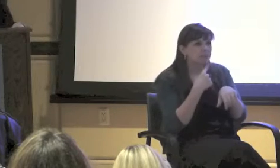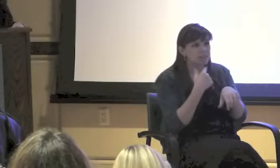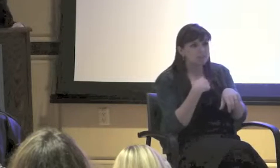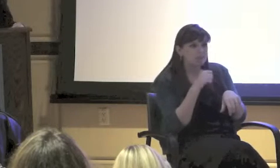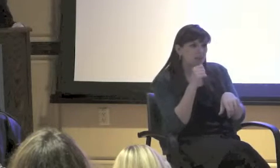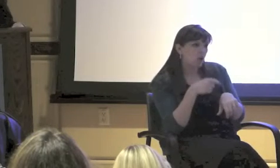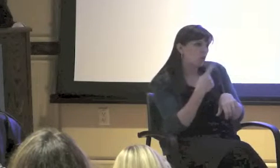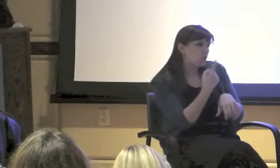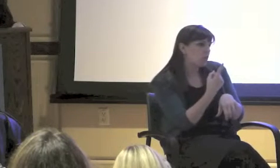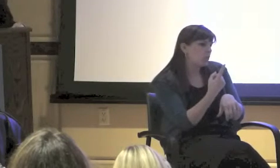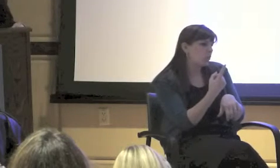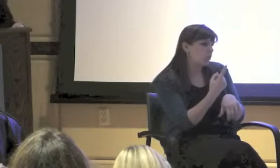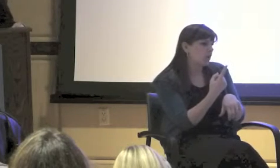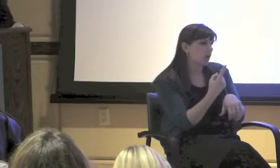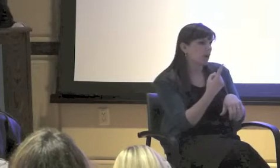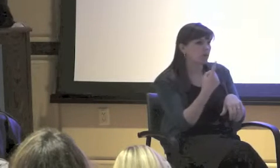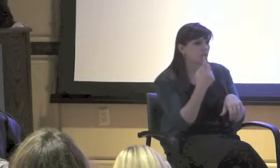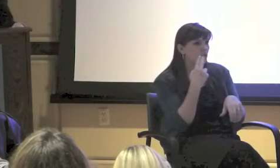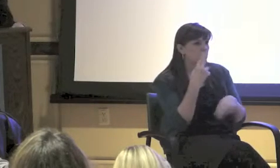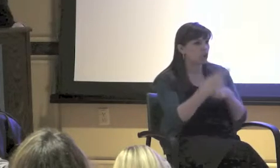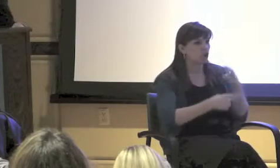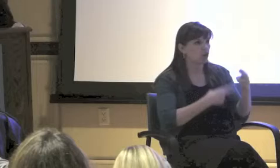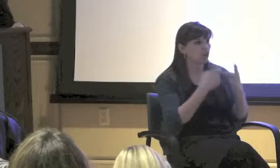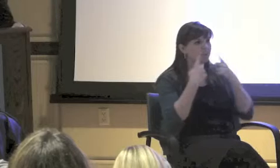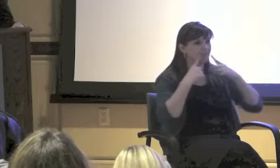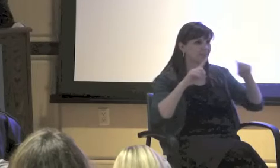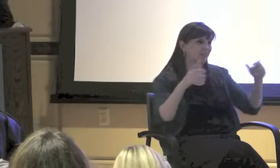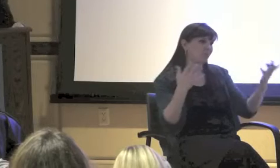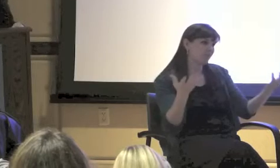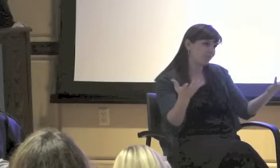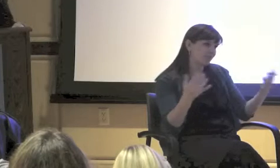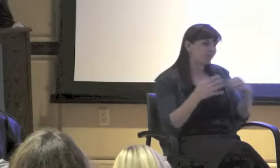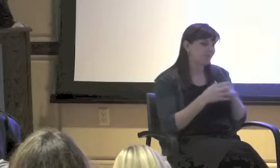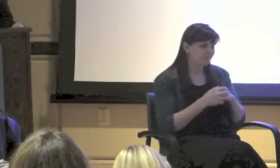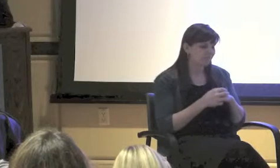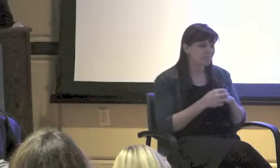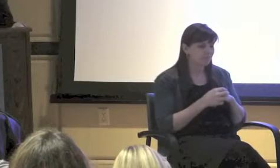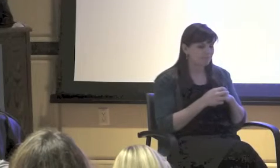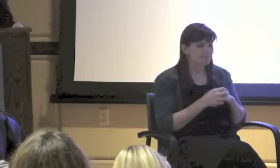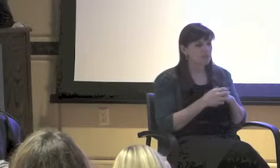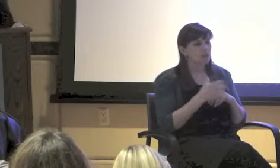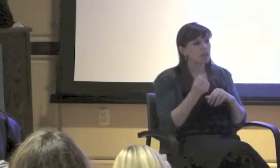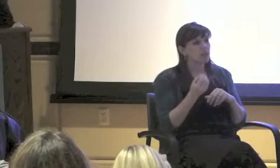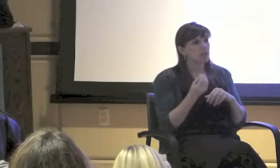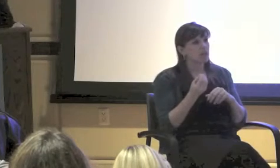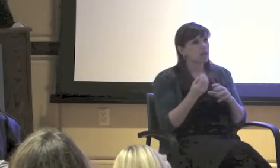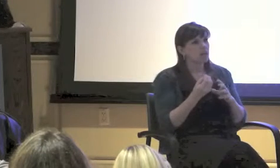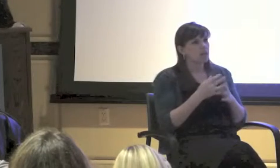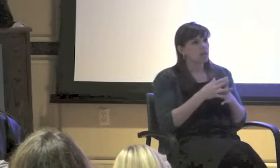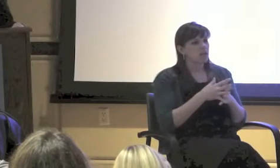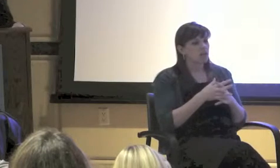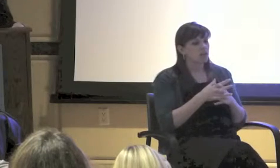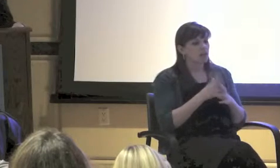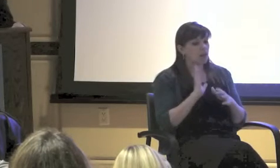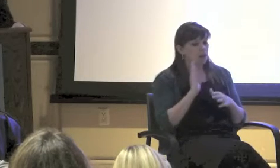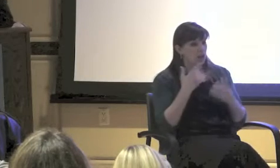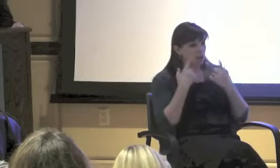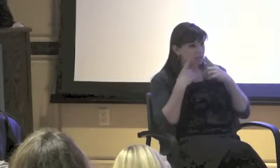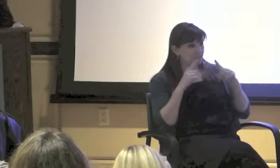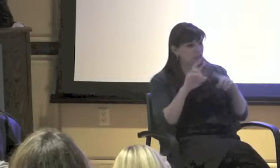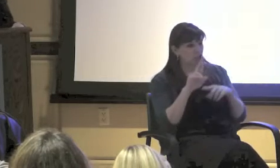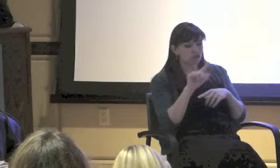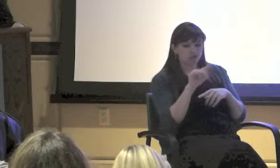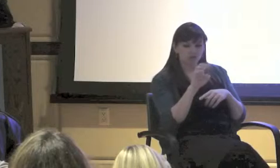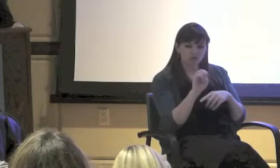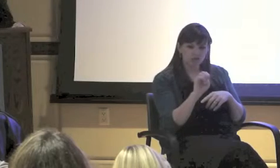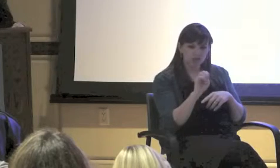no single one of them is universally successful, unfortunately. And so our success rates